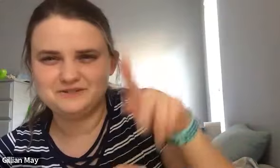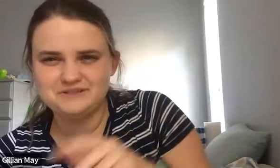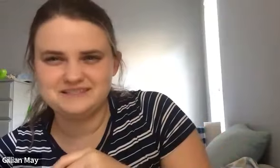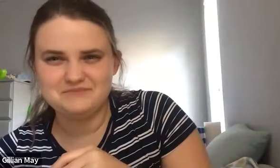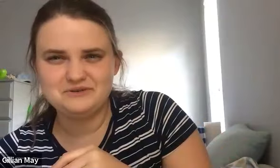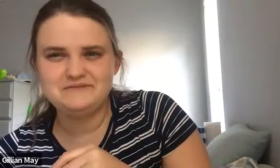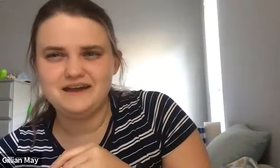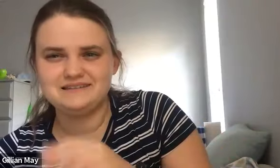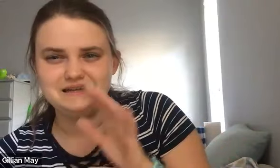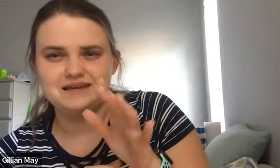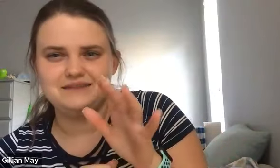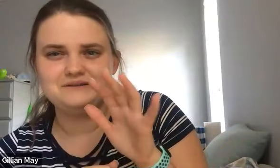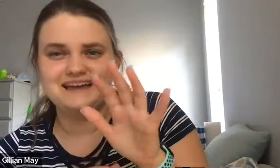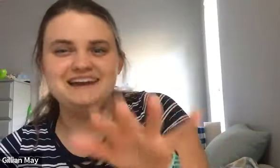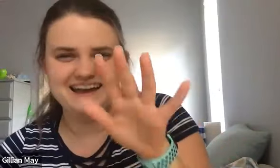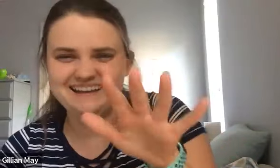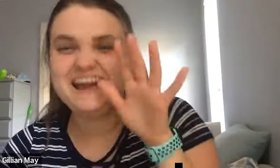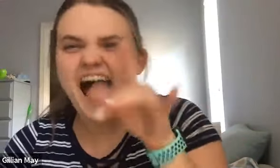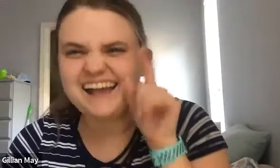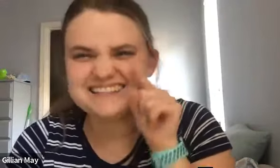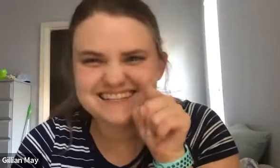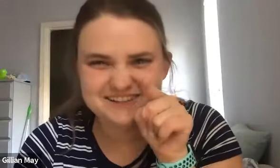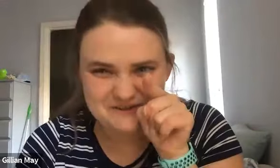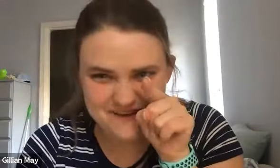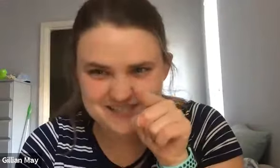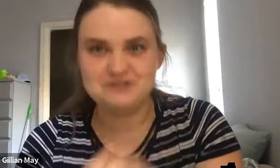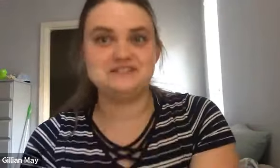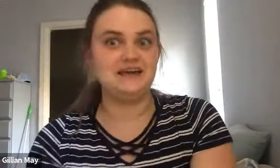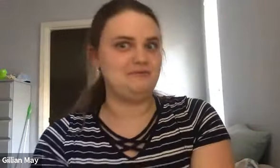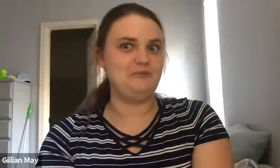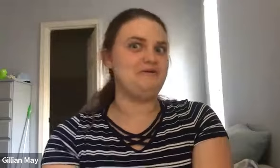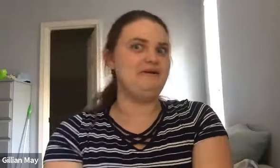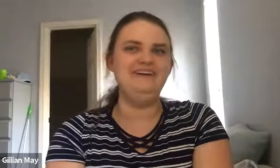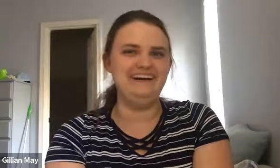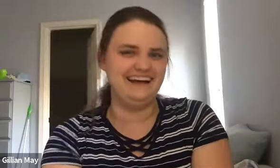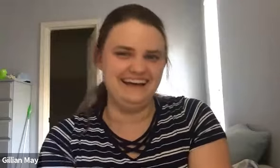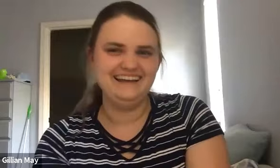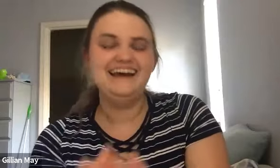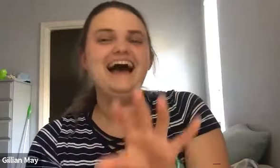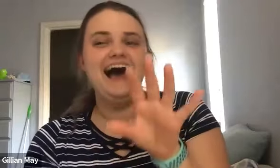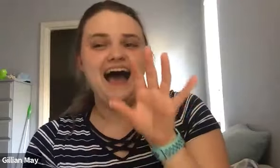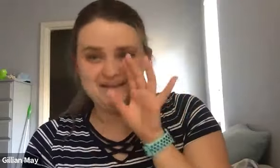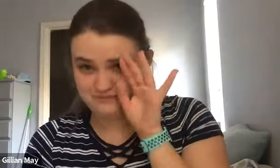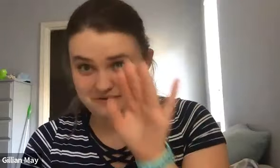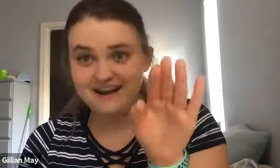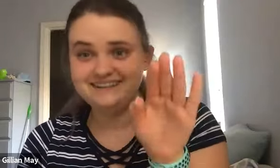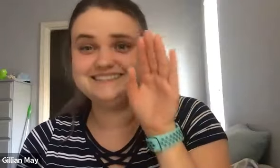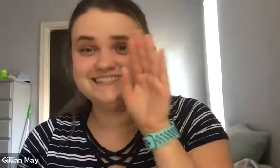spell step really fast. Again, I can see it on your face. You're just like, whoa. I practiced and